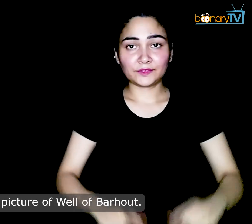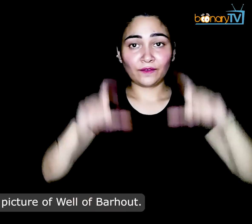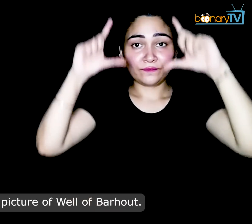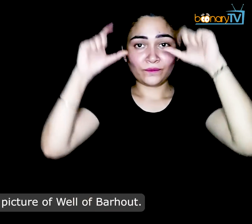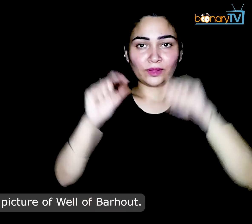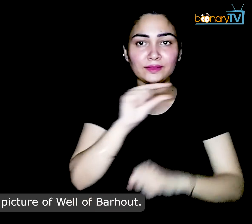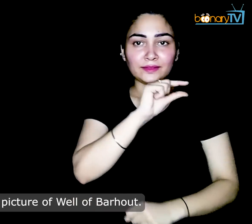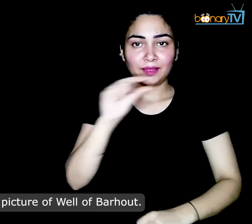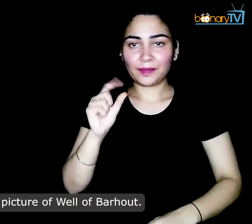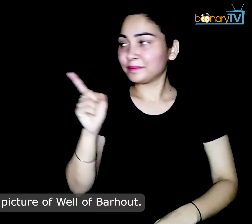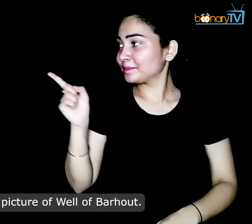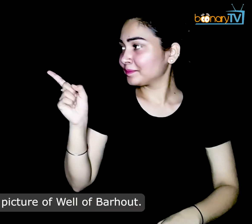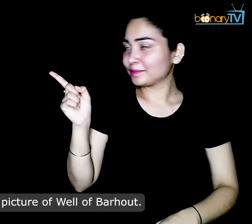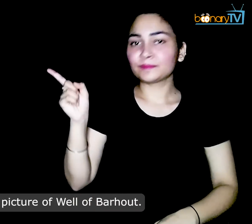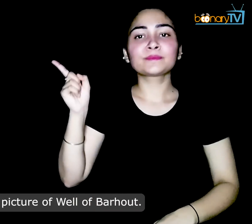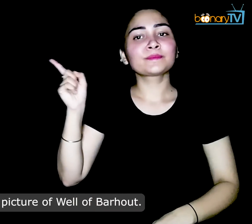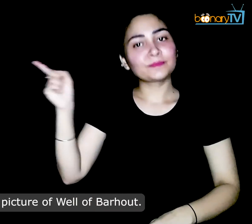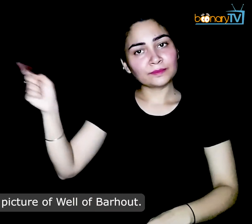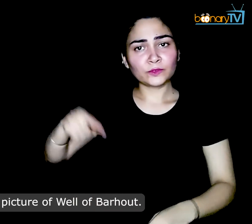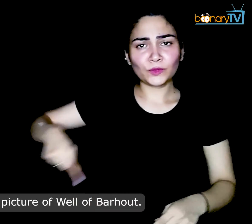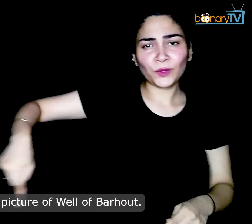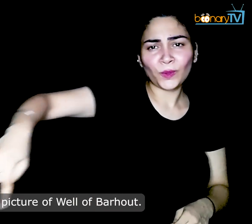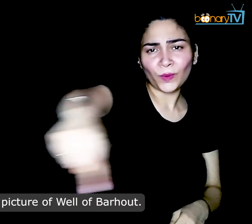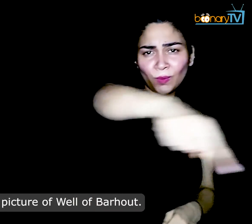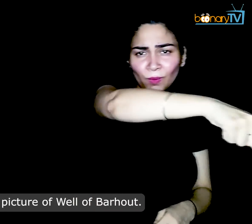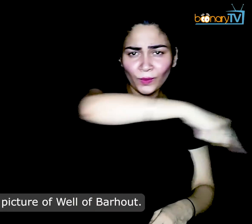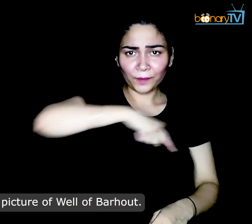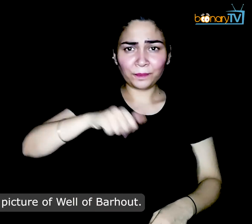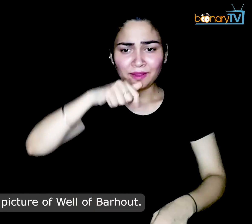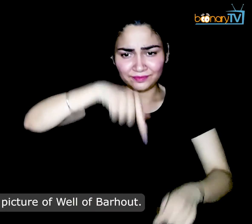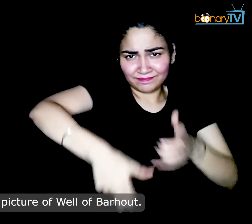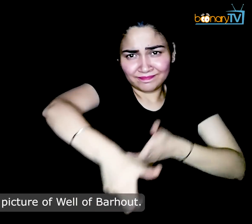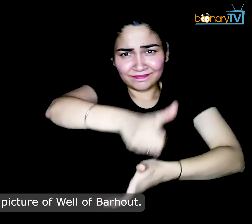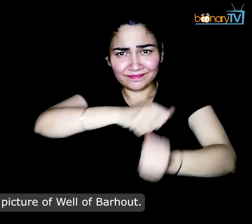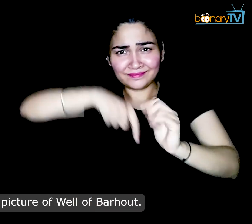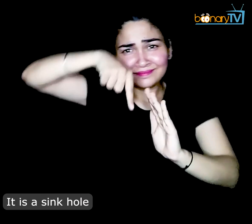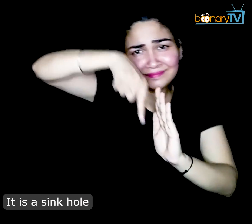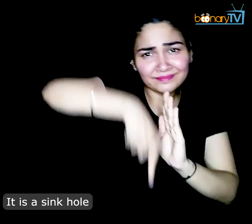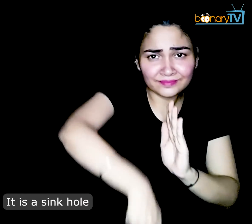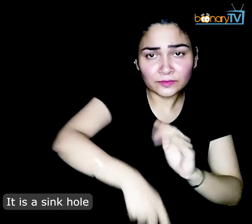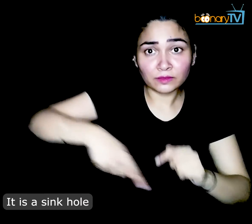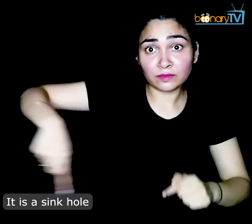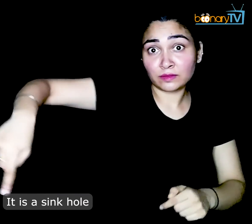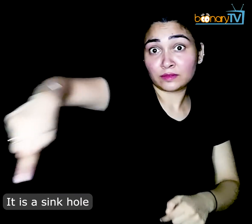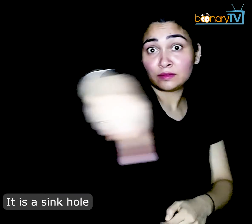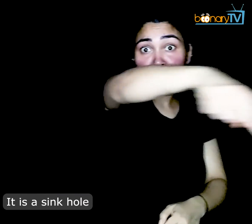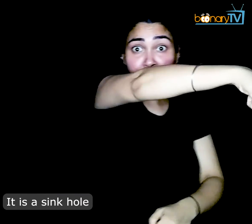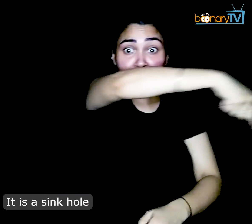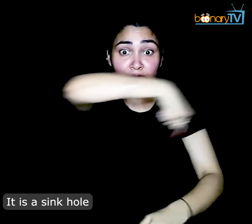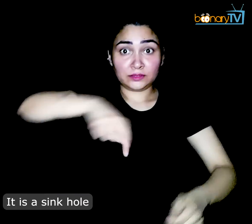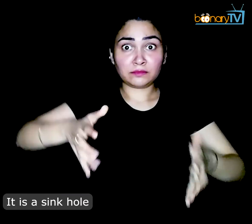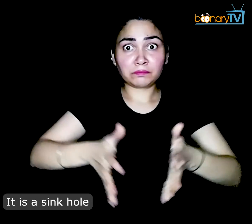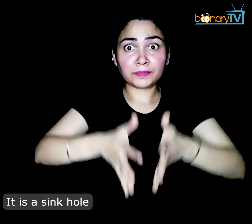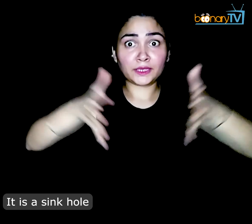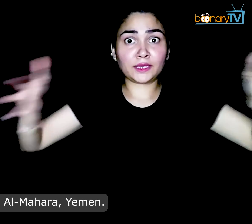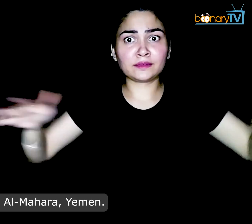This is a picture of Well of Barhaut. It is a sinkhole in